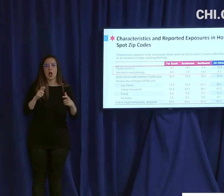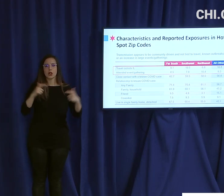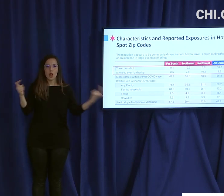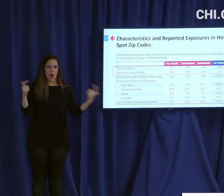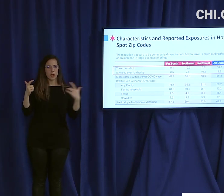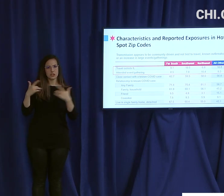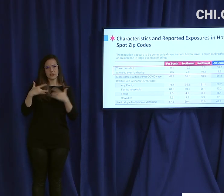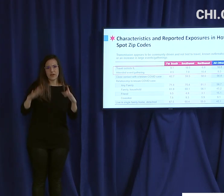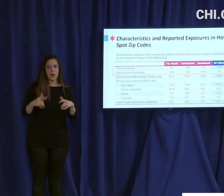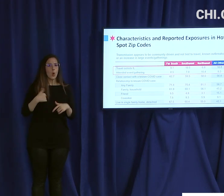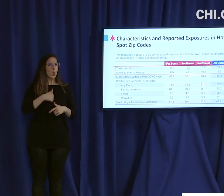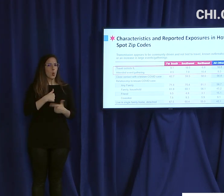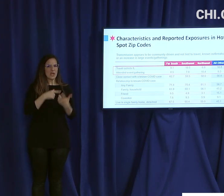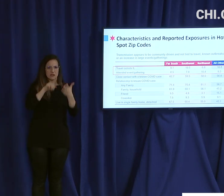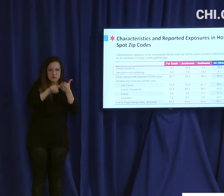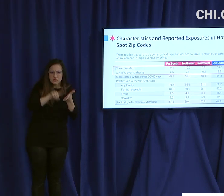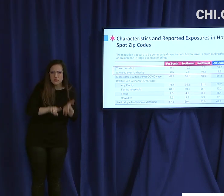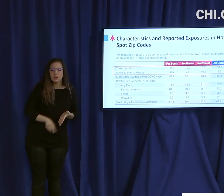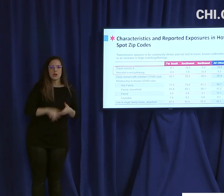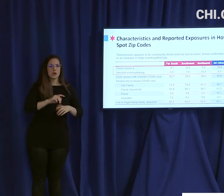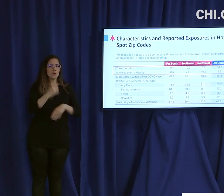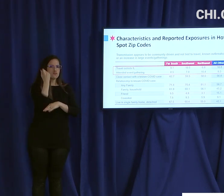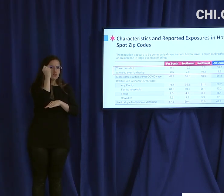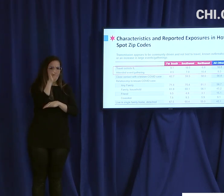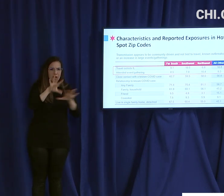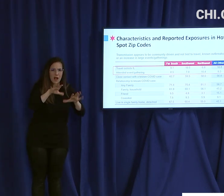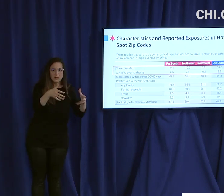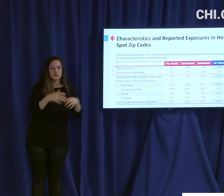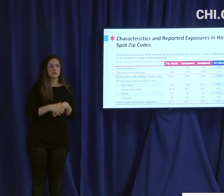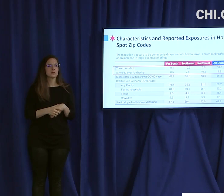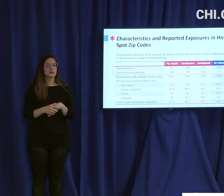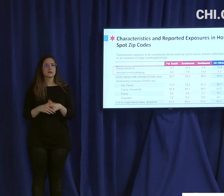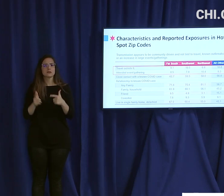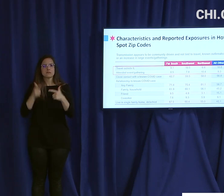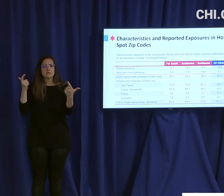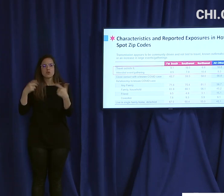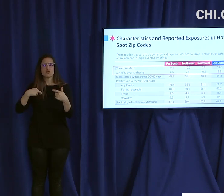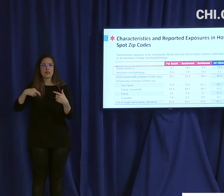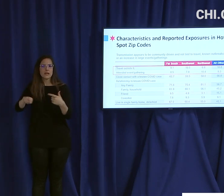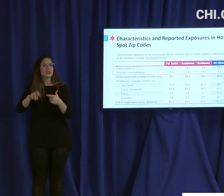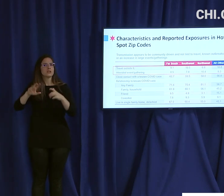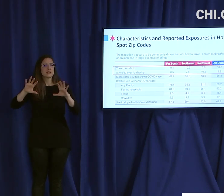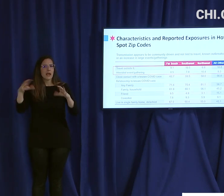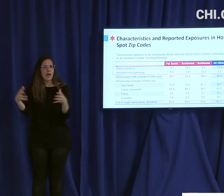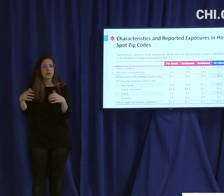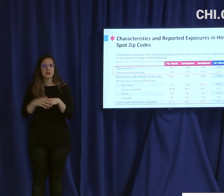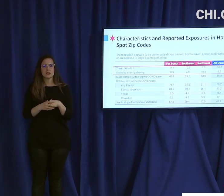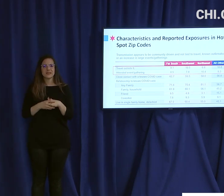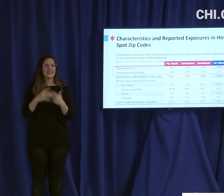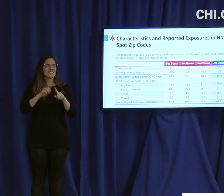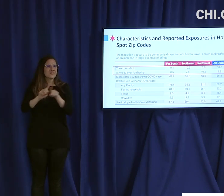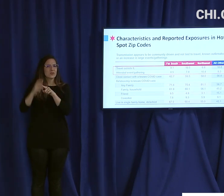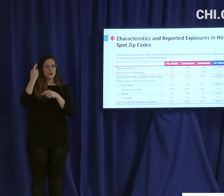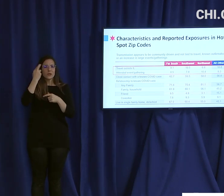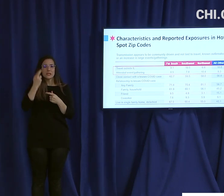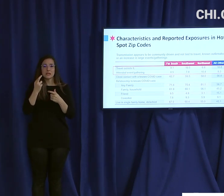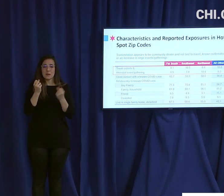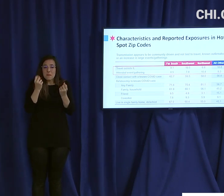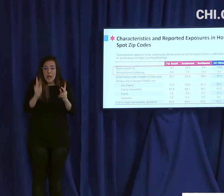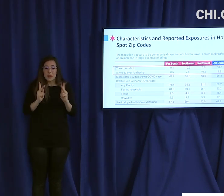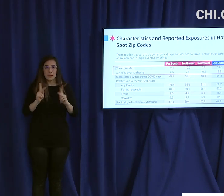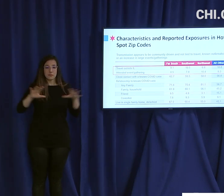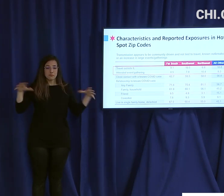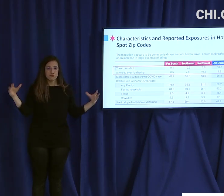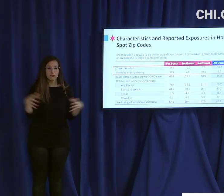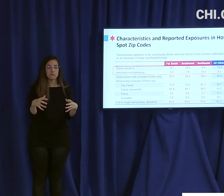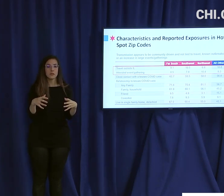like protests. We've asked about things like larger religious gatherings, other reasons why large numbers may come together. That's not broadly what people